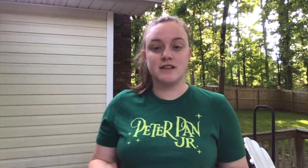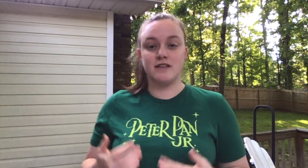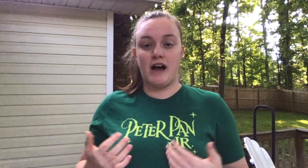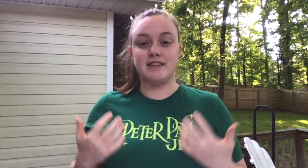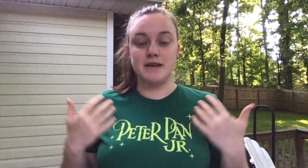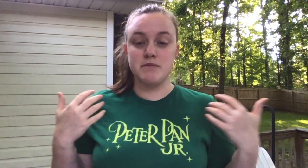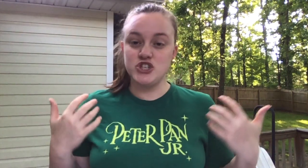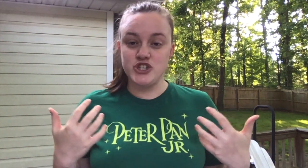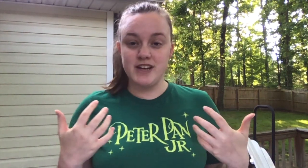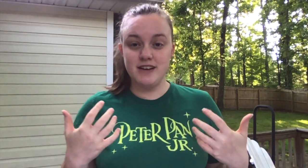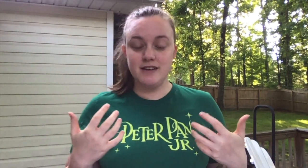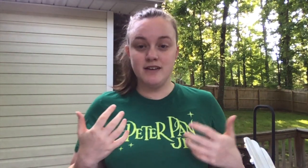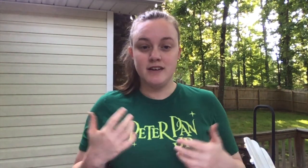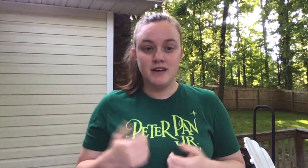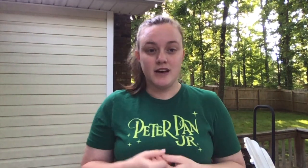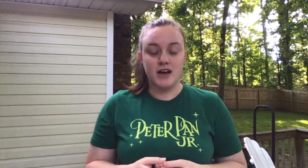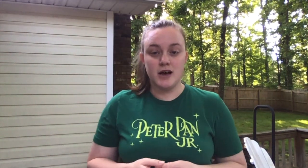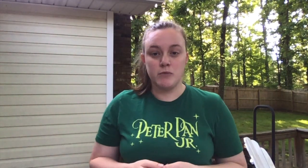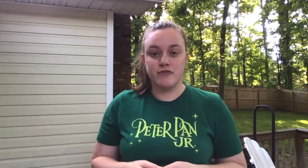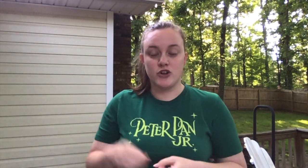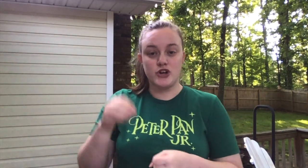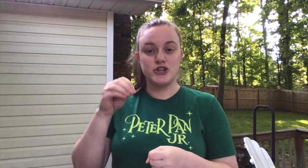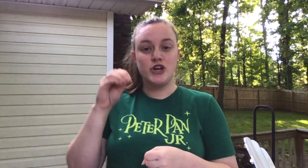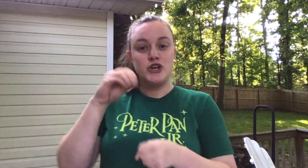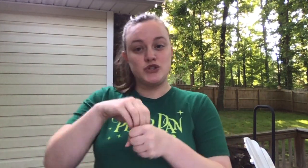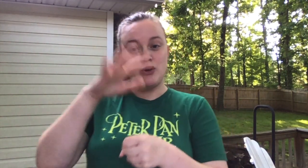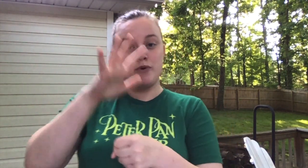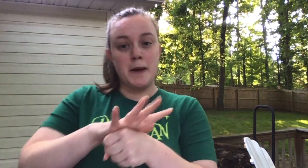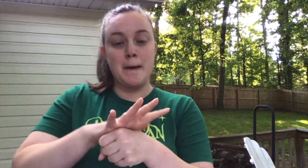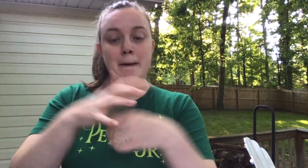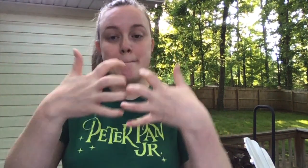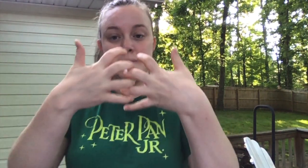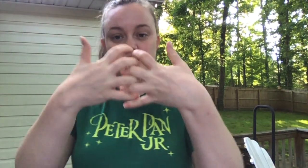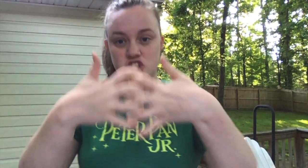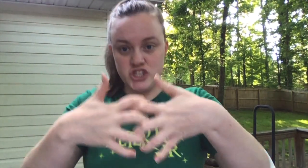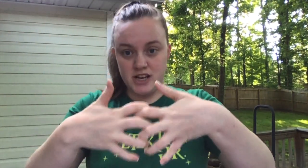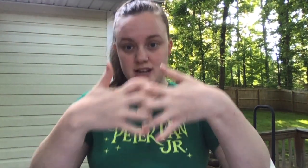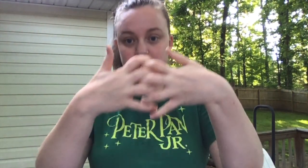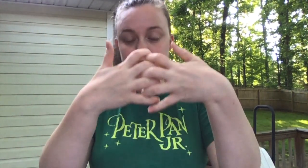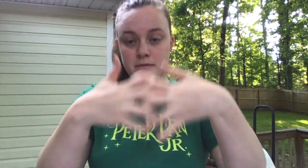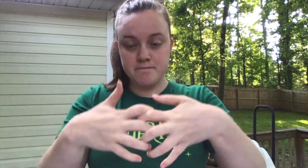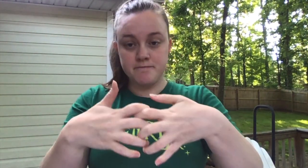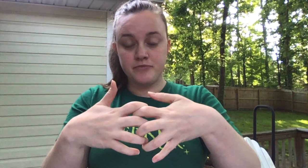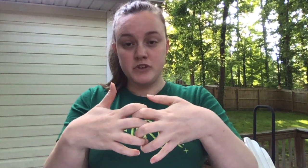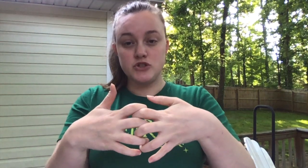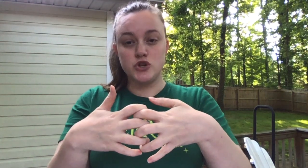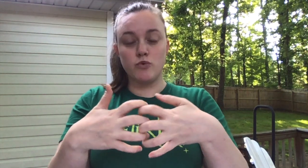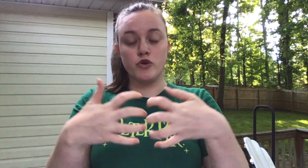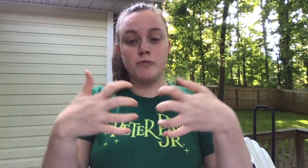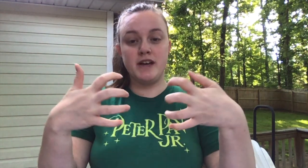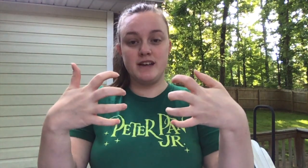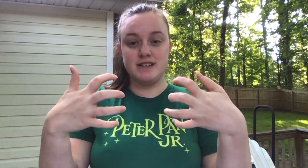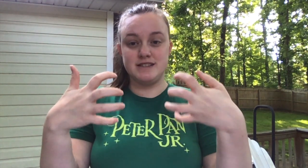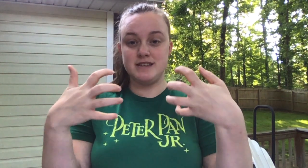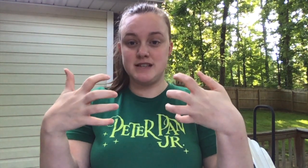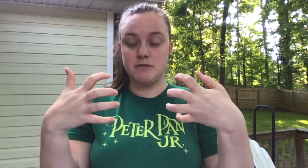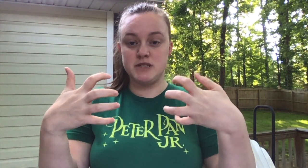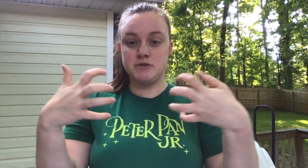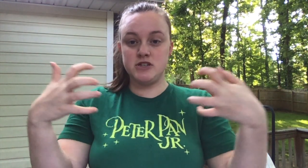lot like machine. We've learned soda machine. So roommate is the same as machine, but